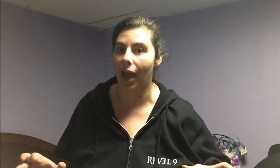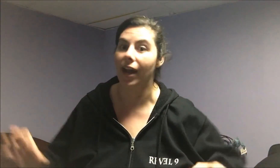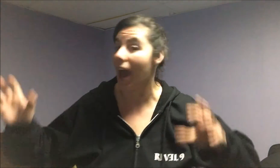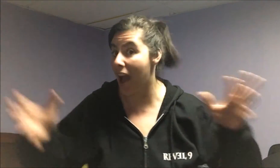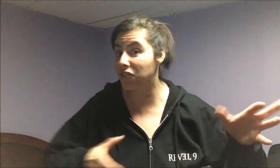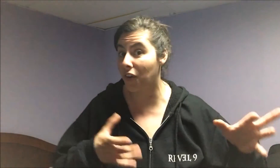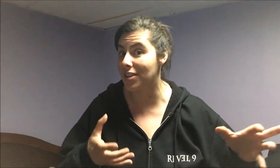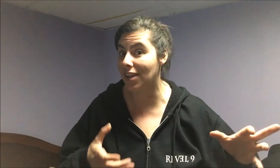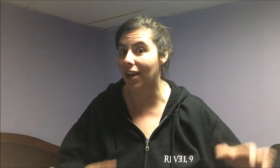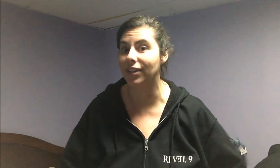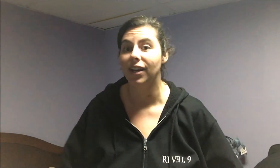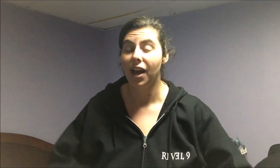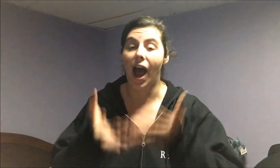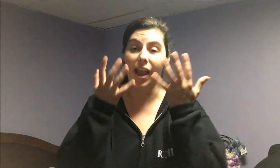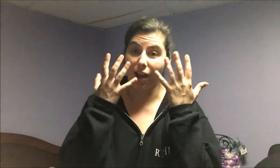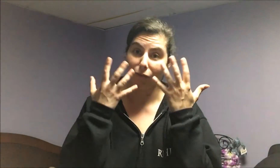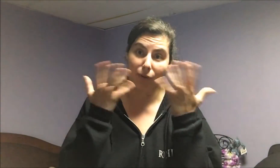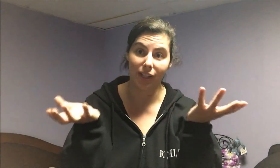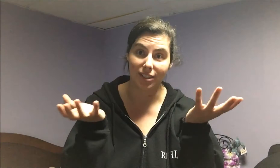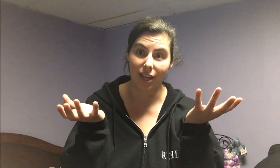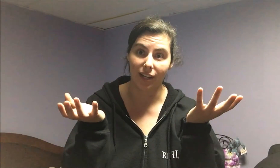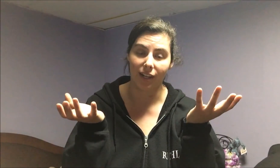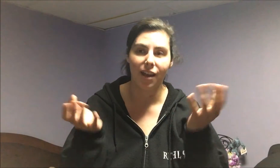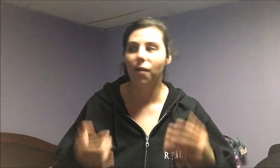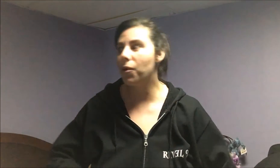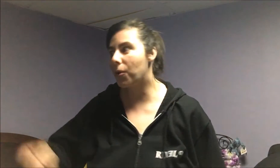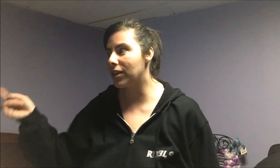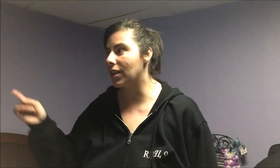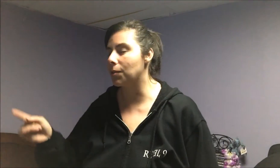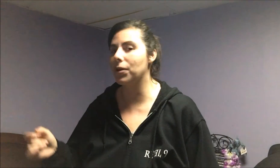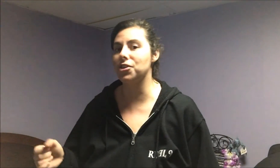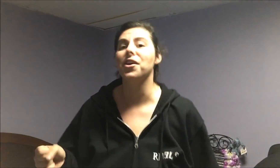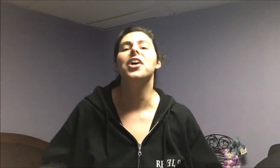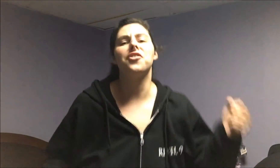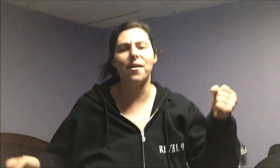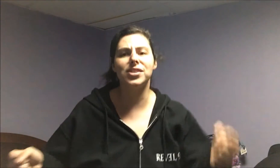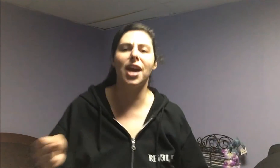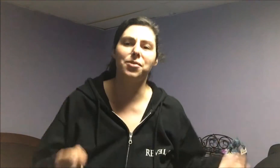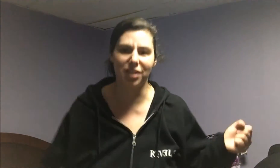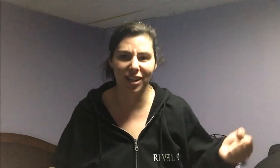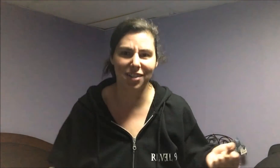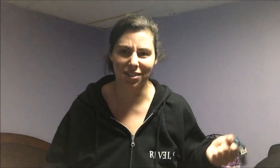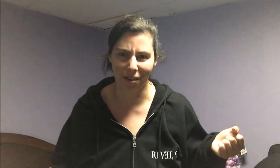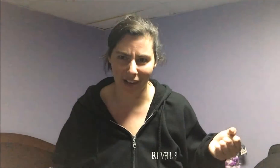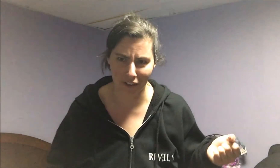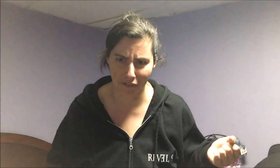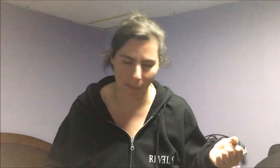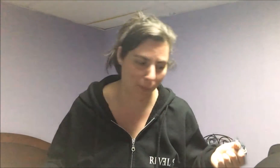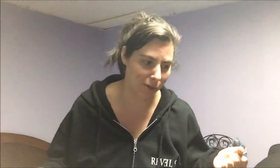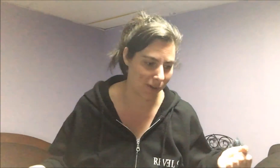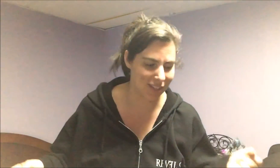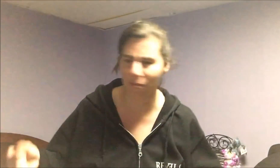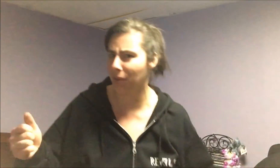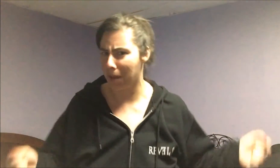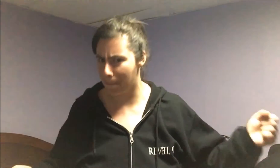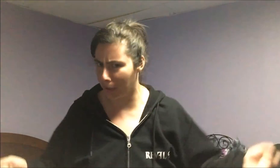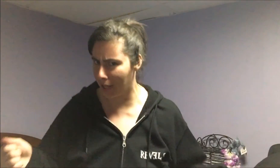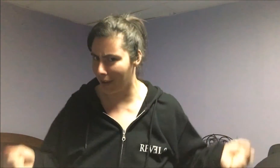had after I signed, I got really excited. We were going to take the picture. Travis and I were singing a song. I don't remember what it was. And we were like boogieing